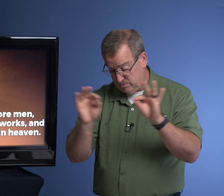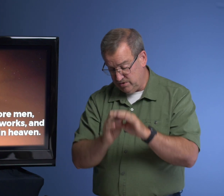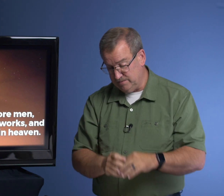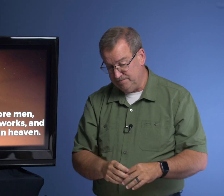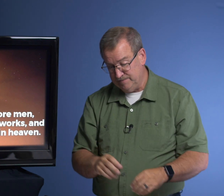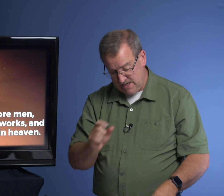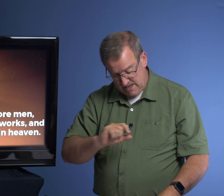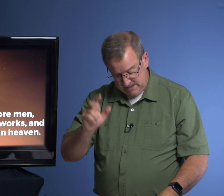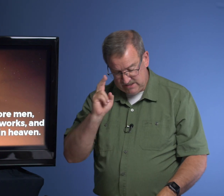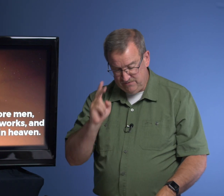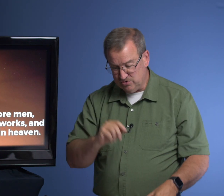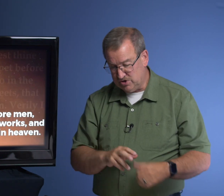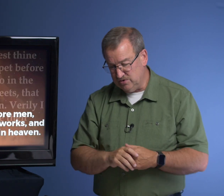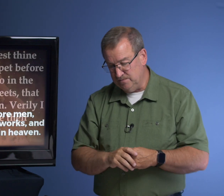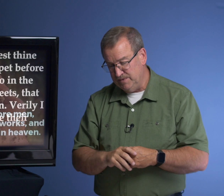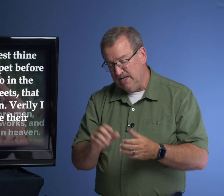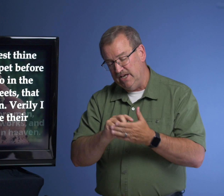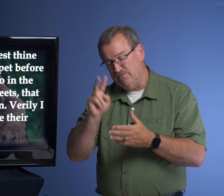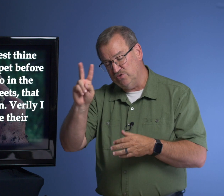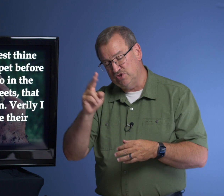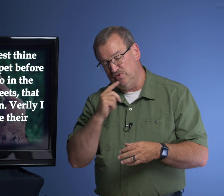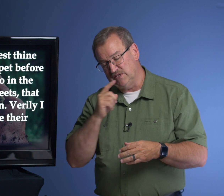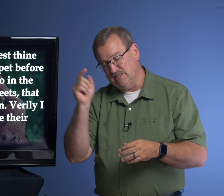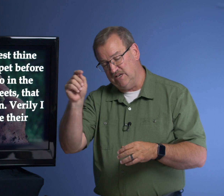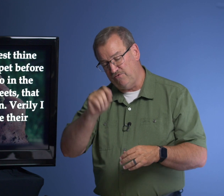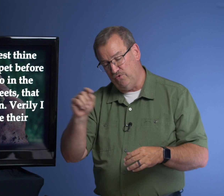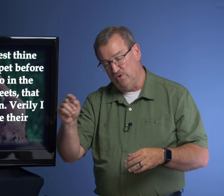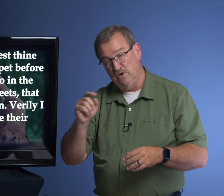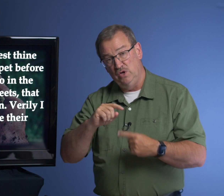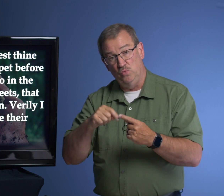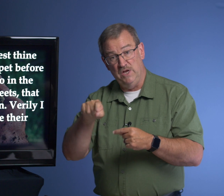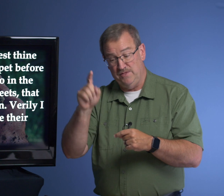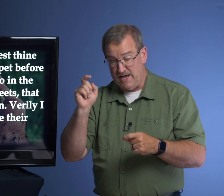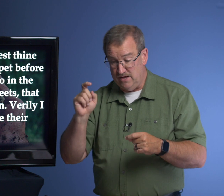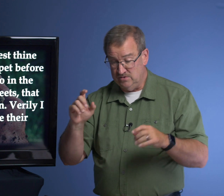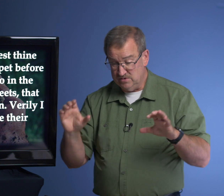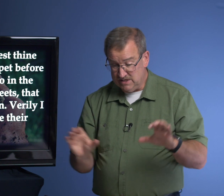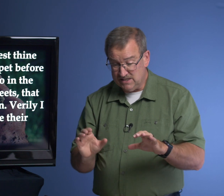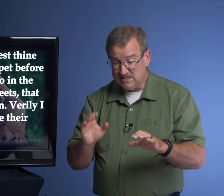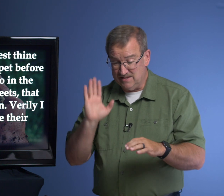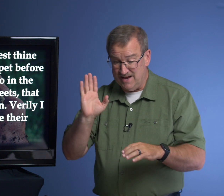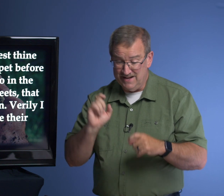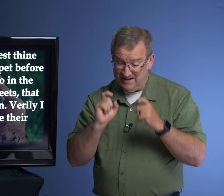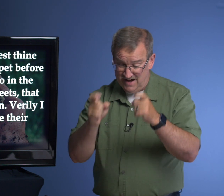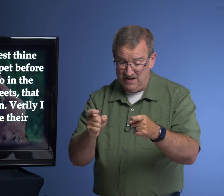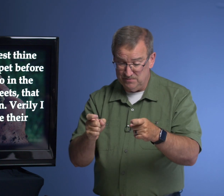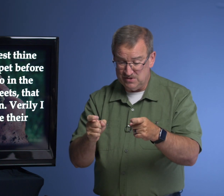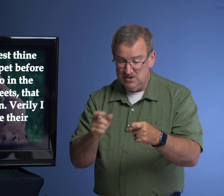important. Let's see verse 2. In verse 2, it says, "Therefore, when thou dost thine alms,